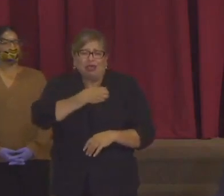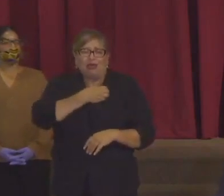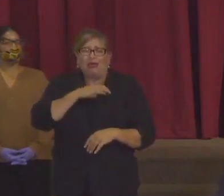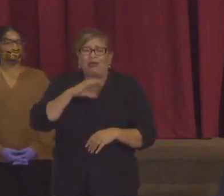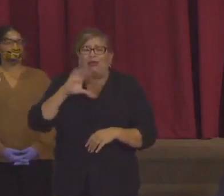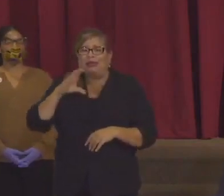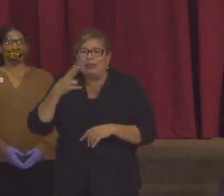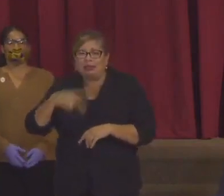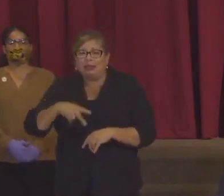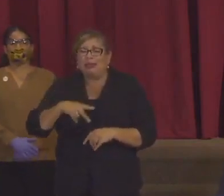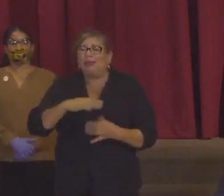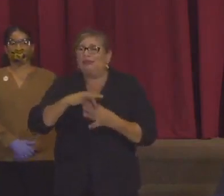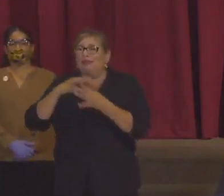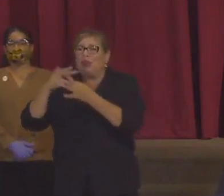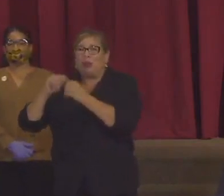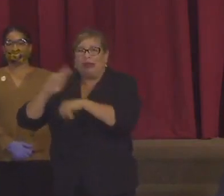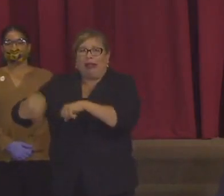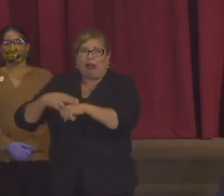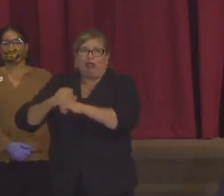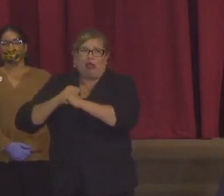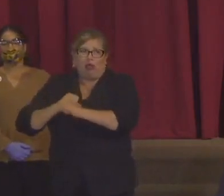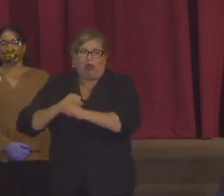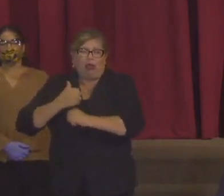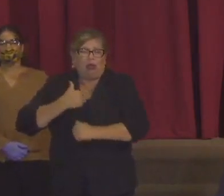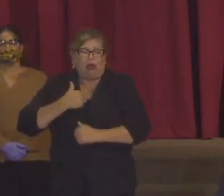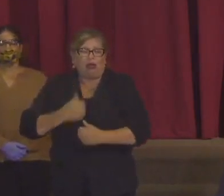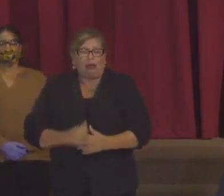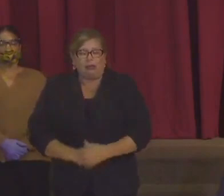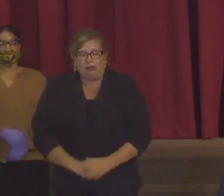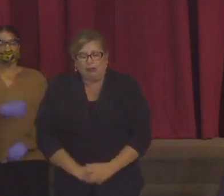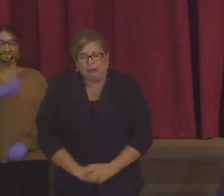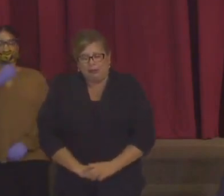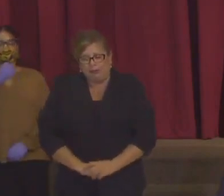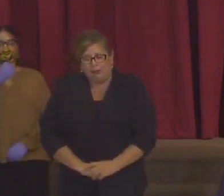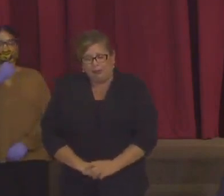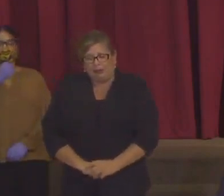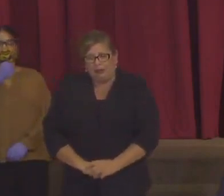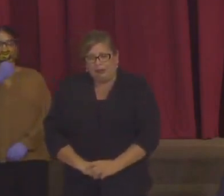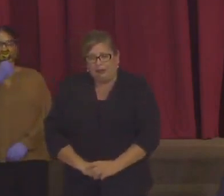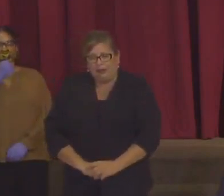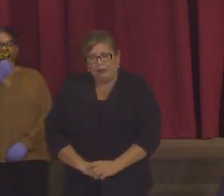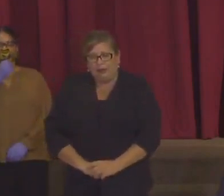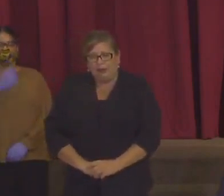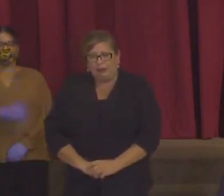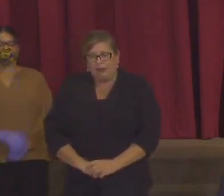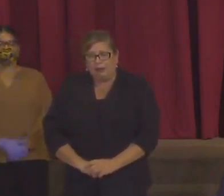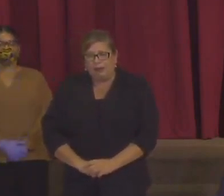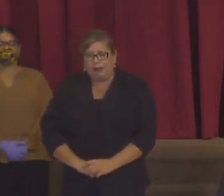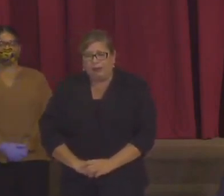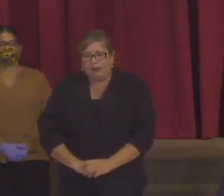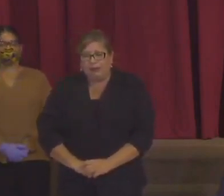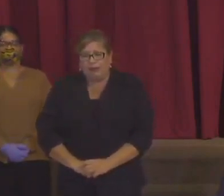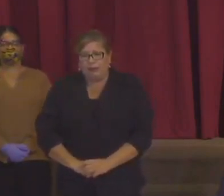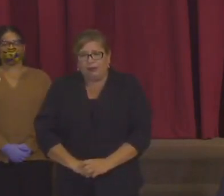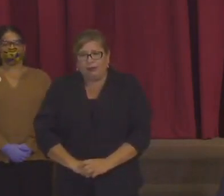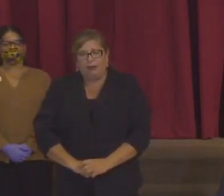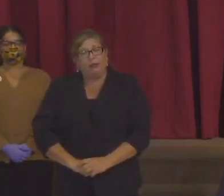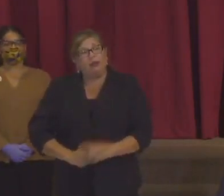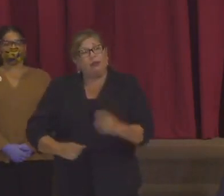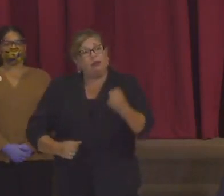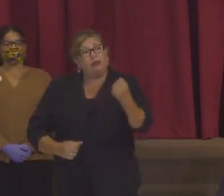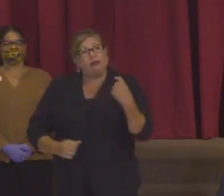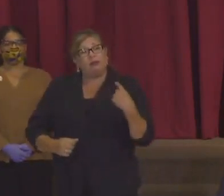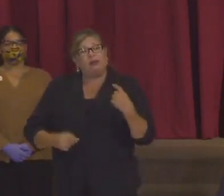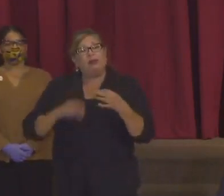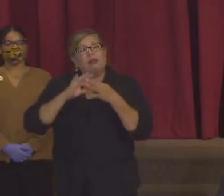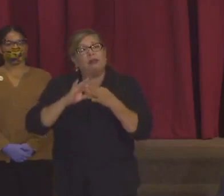the National Guards. The next question is from Jill Cohen of the New York Times. She would like to know how worried you are about the spread of COVID-19 at